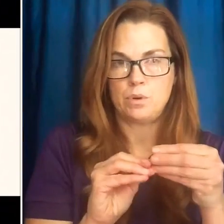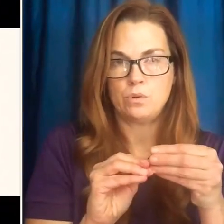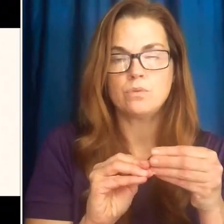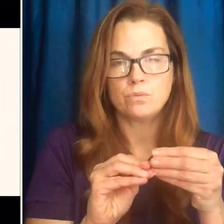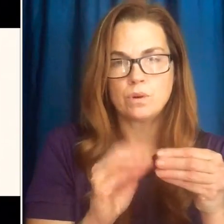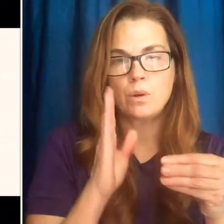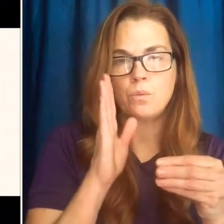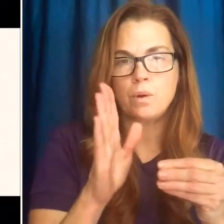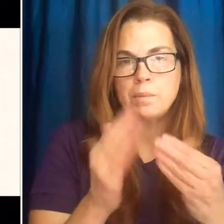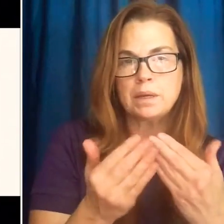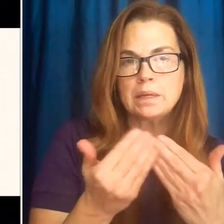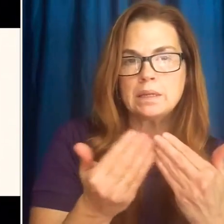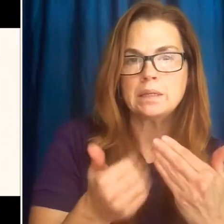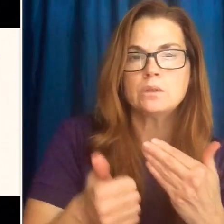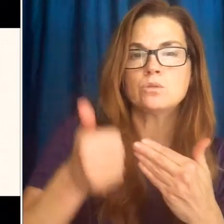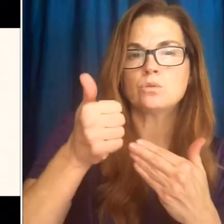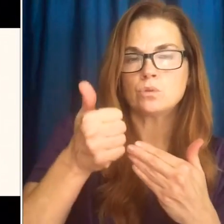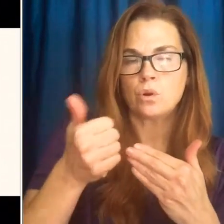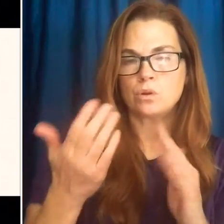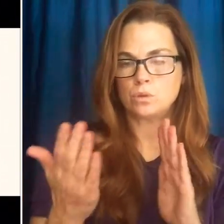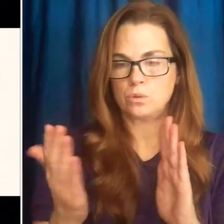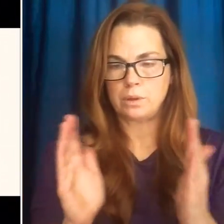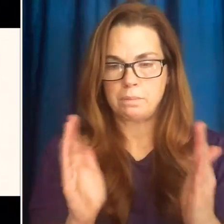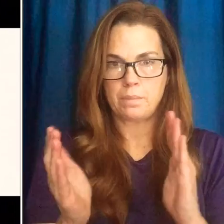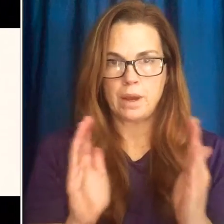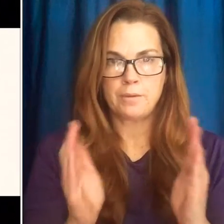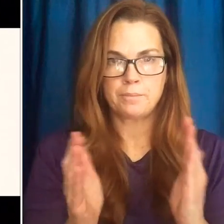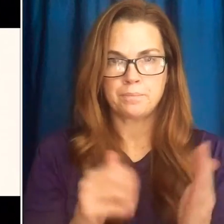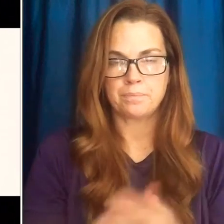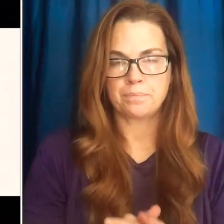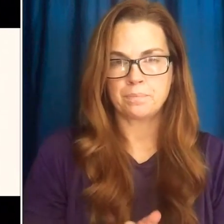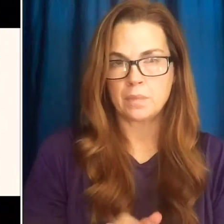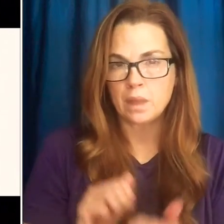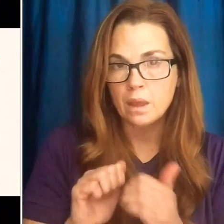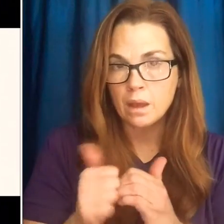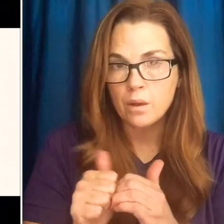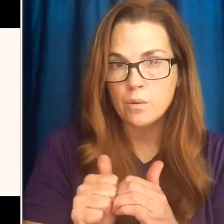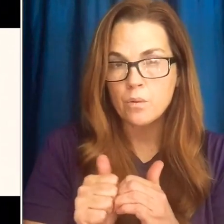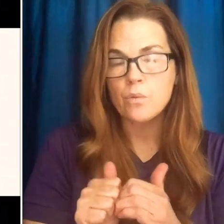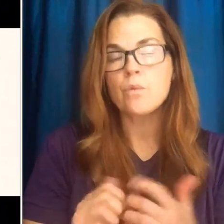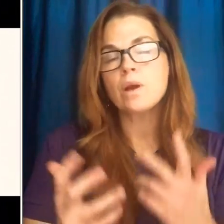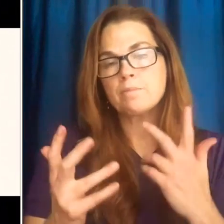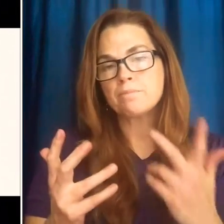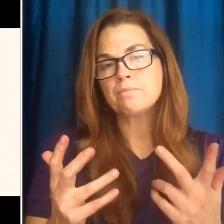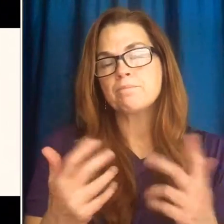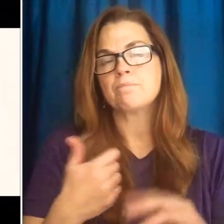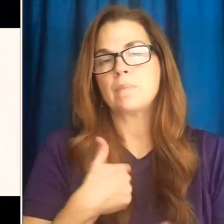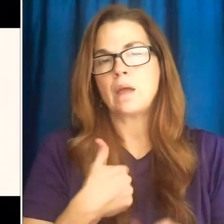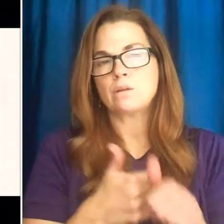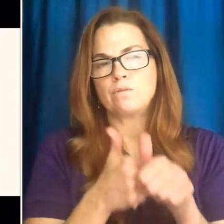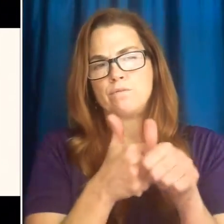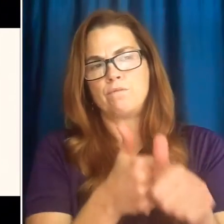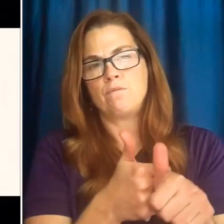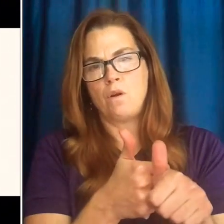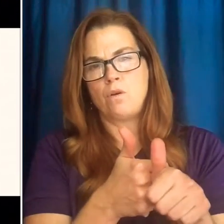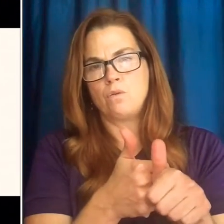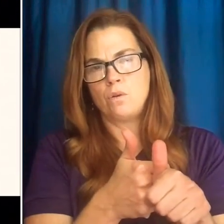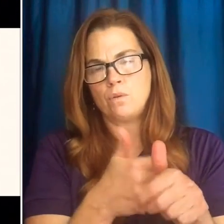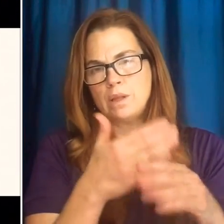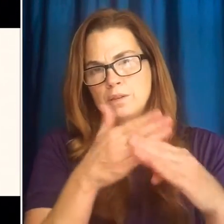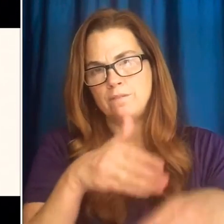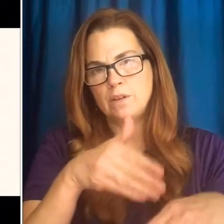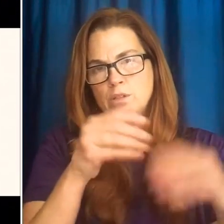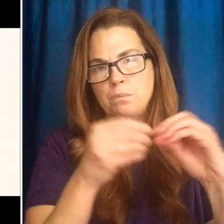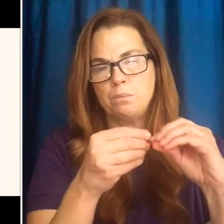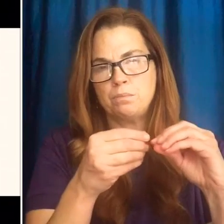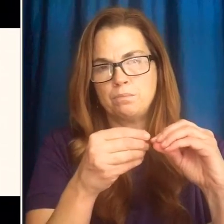rewrite a fraction as a decimal? I simply do what it tells me to. We know that a fraction is a division problem,